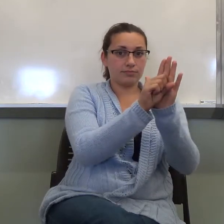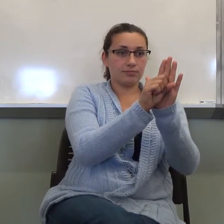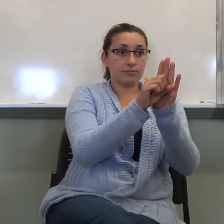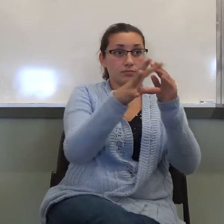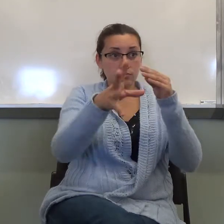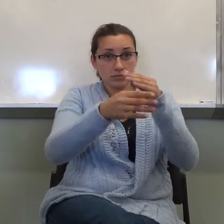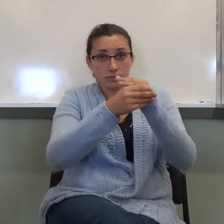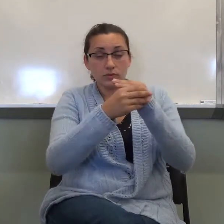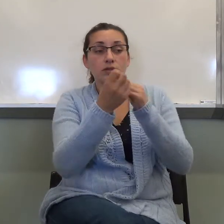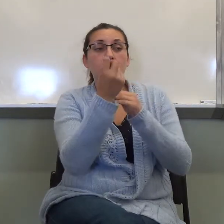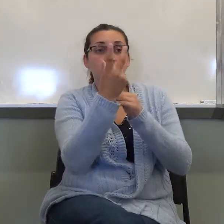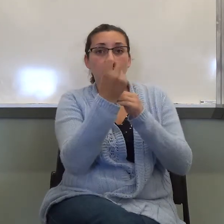12, change sign,